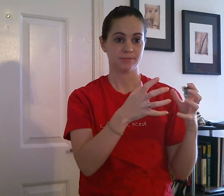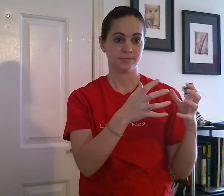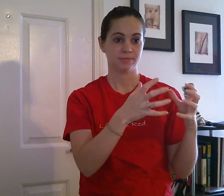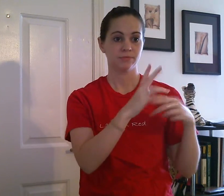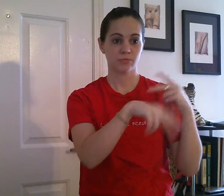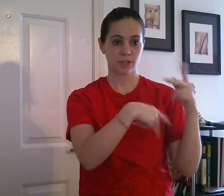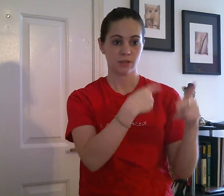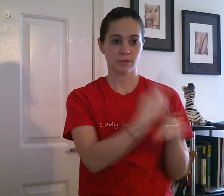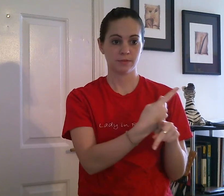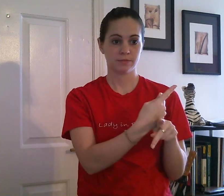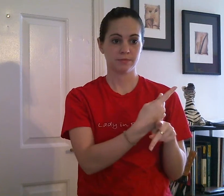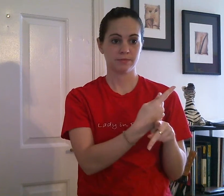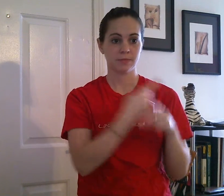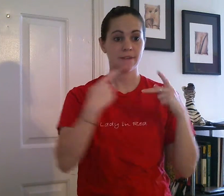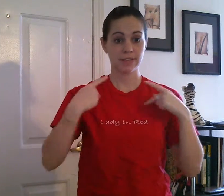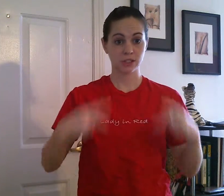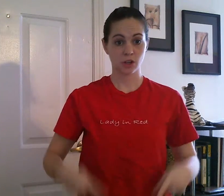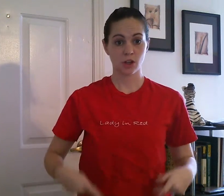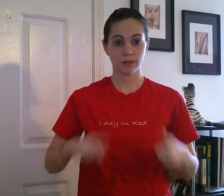as physical, chemical,